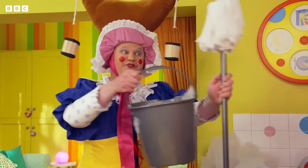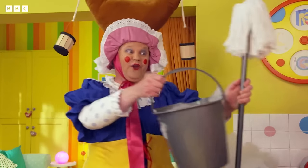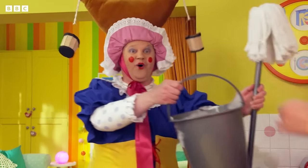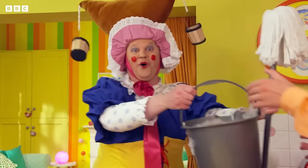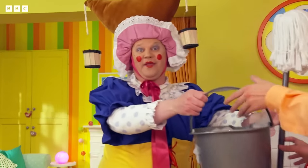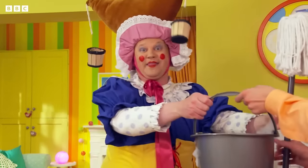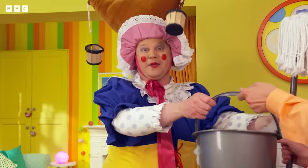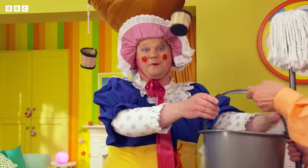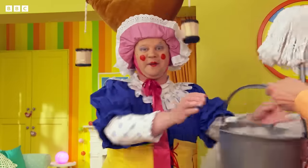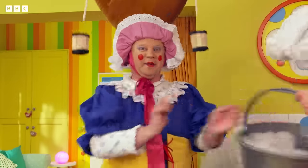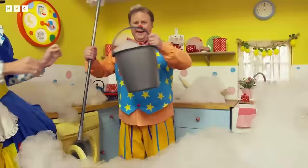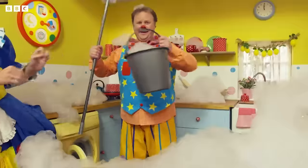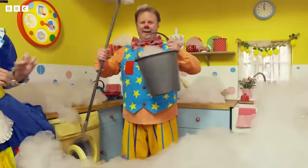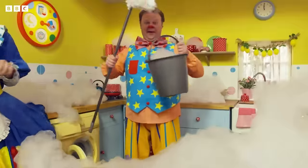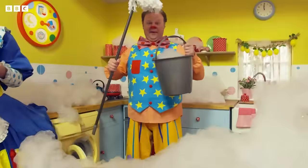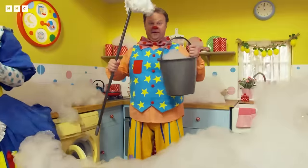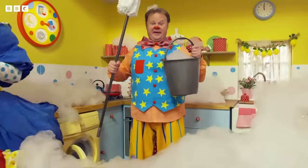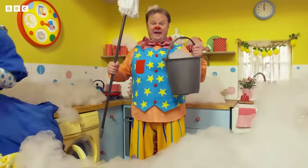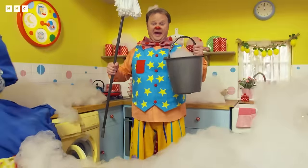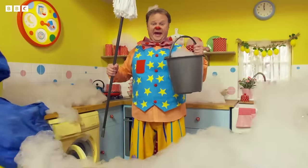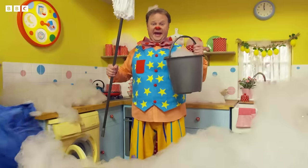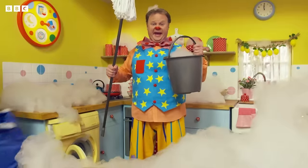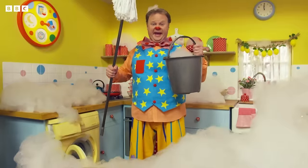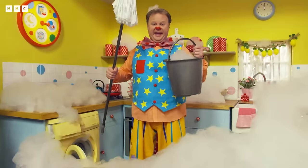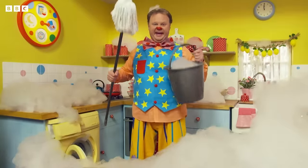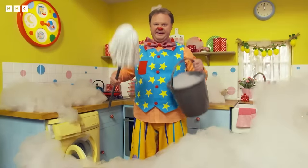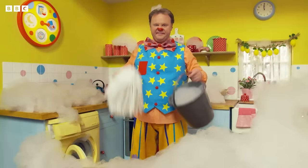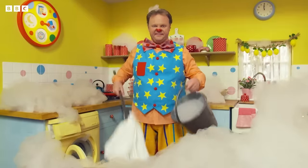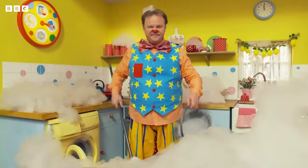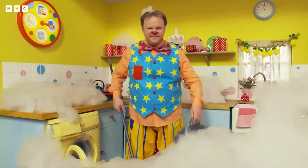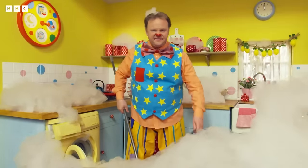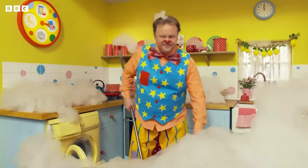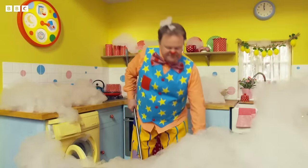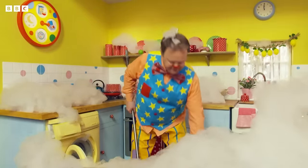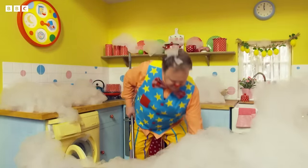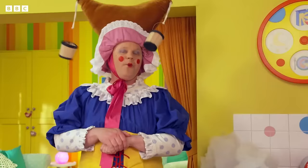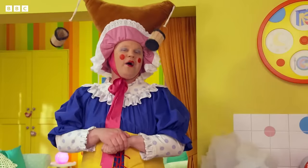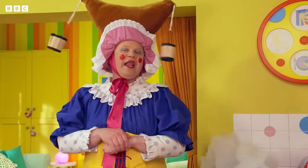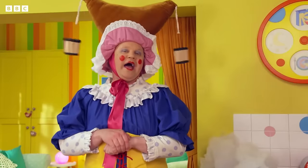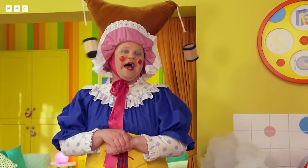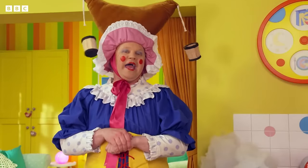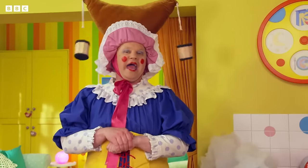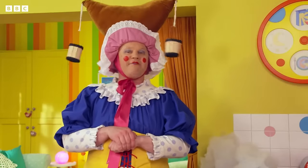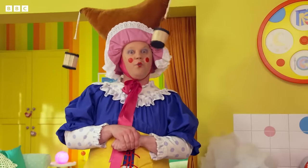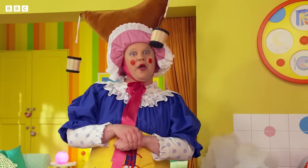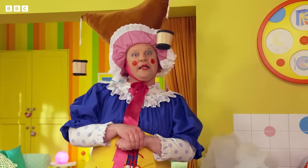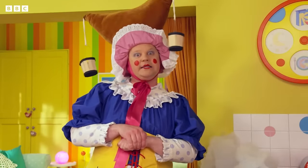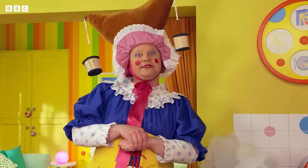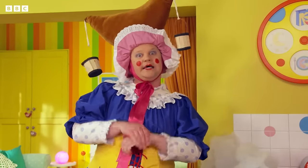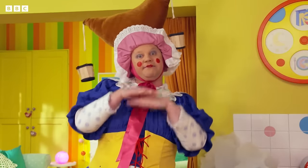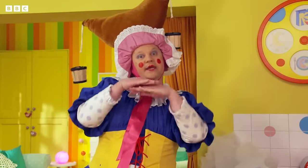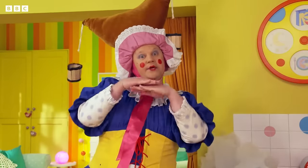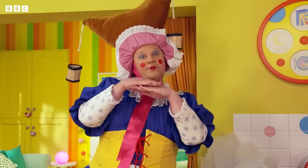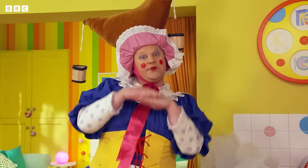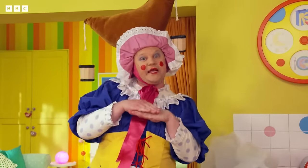the floor with them. Okay. while I have a well-deserved